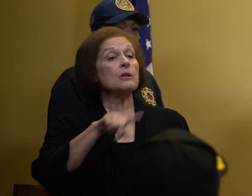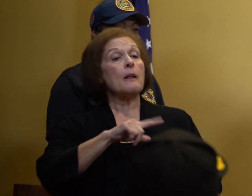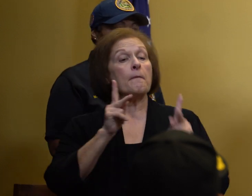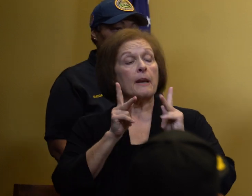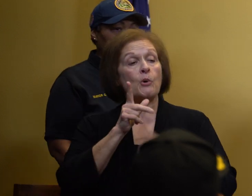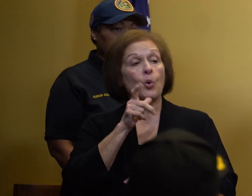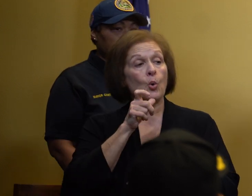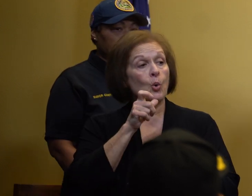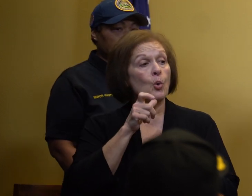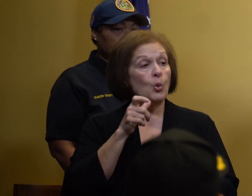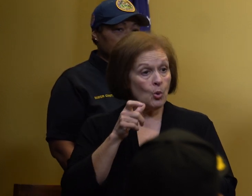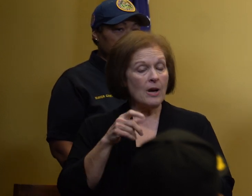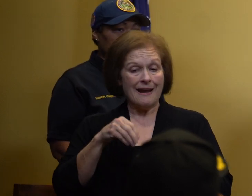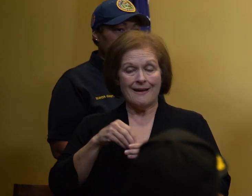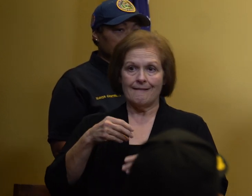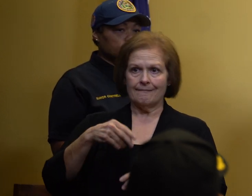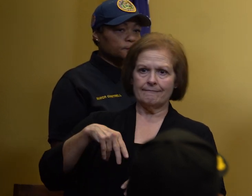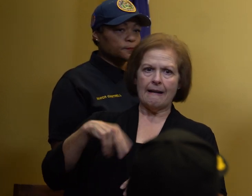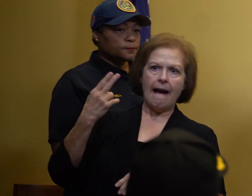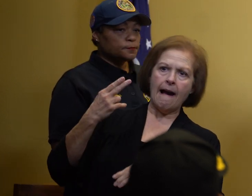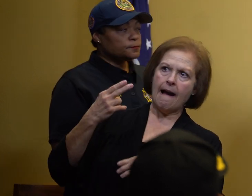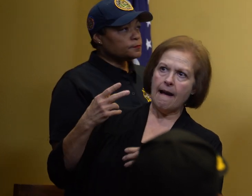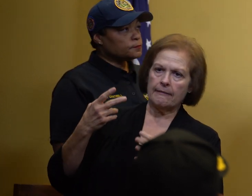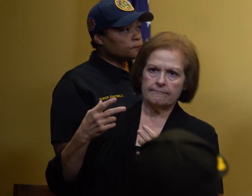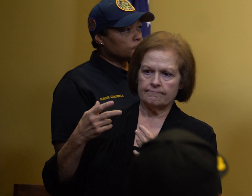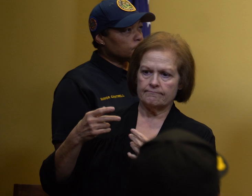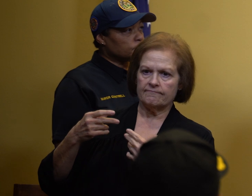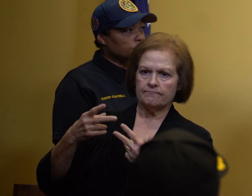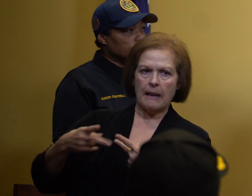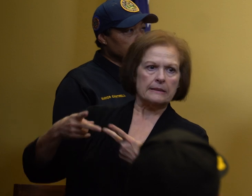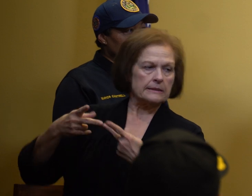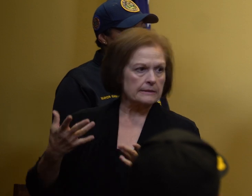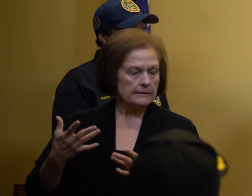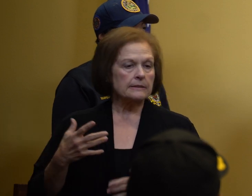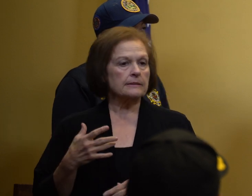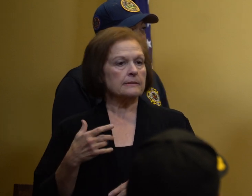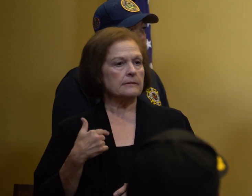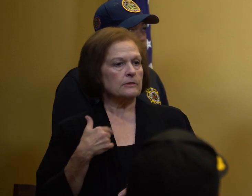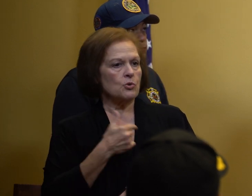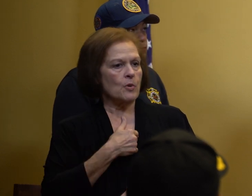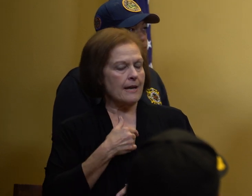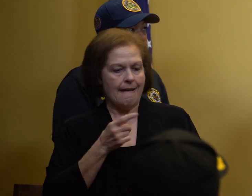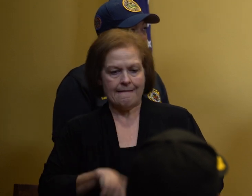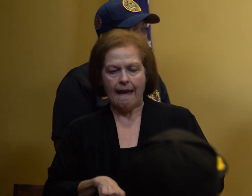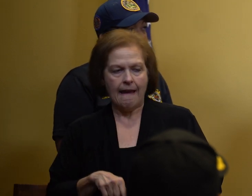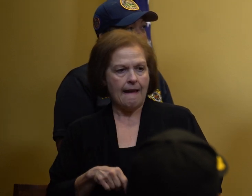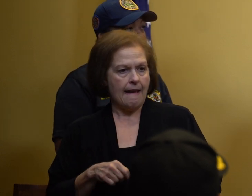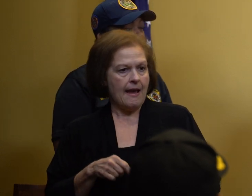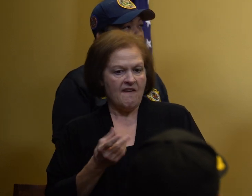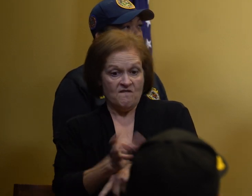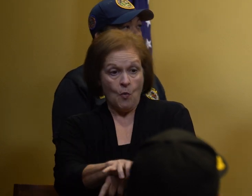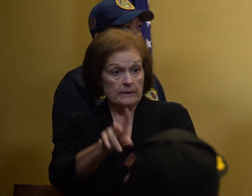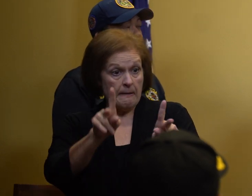high visibility spaces are asked to go in the shelter. We cannot force anyone indoors. We can only ask. When those individuals will